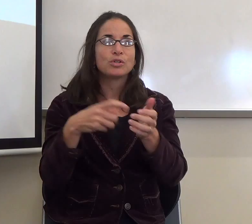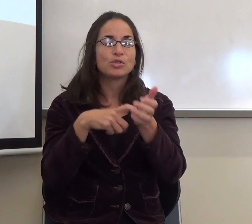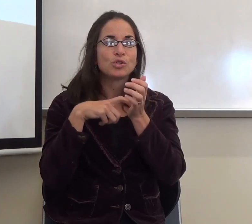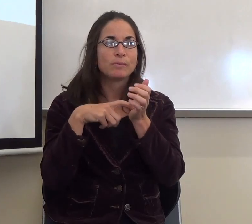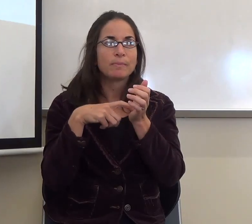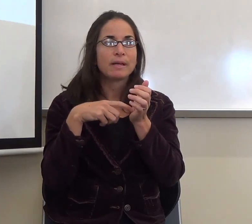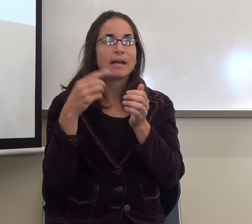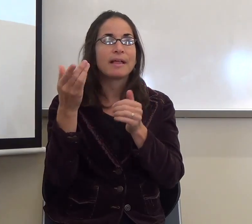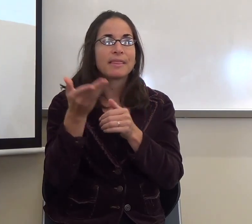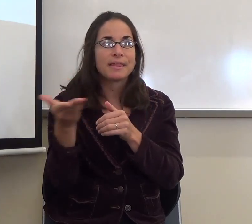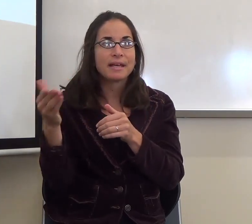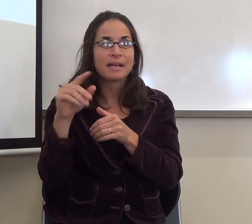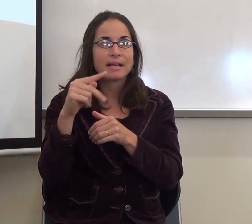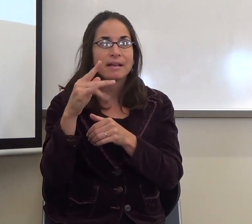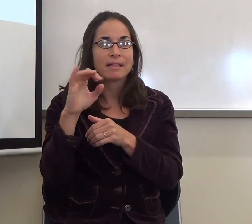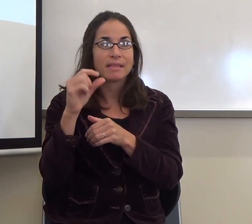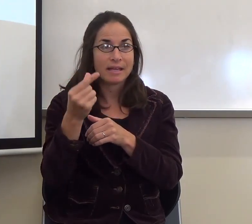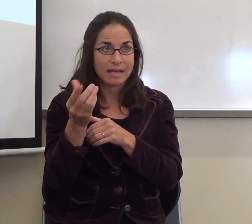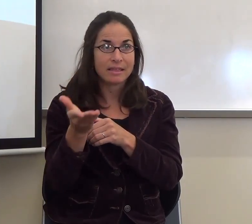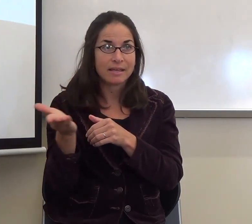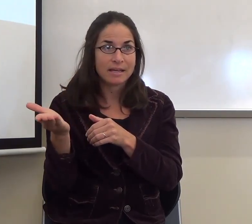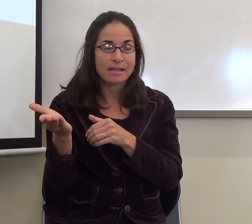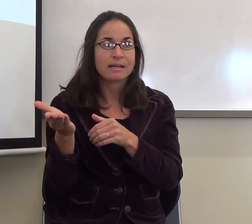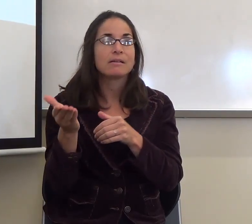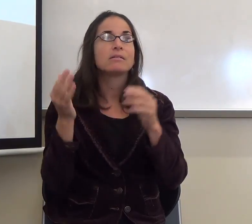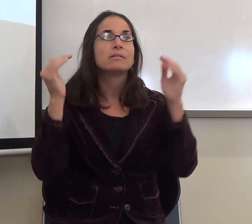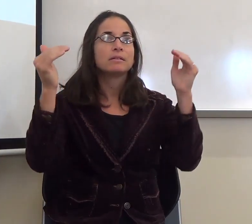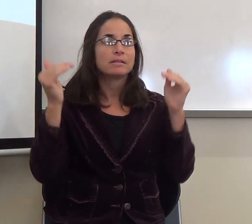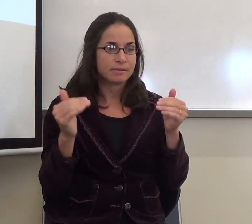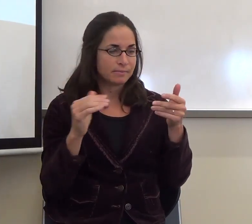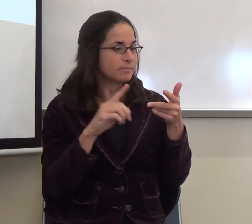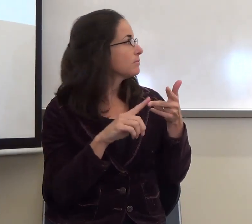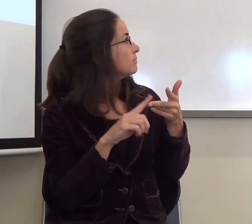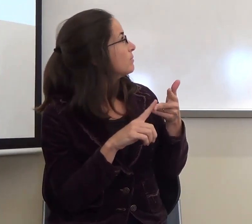do you put the main idea in your own words? So at this point, we're